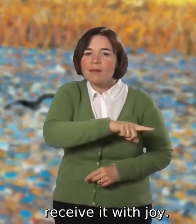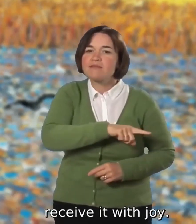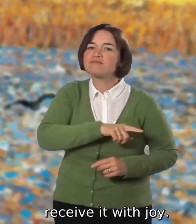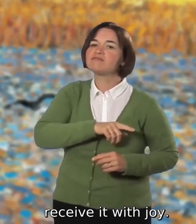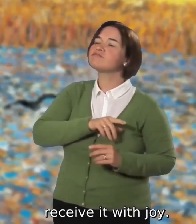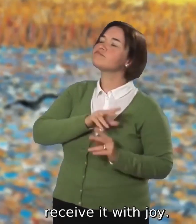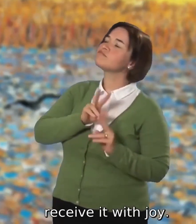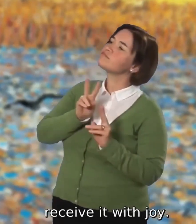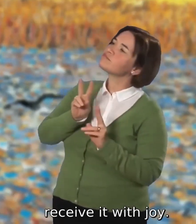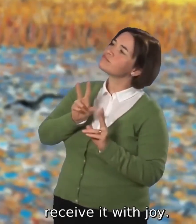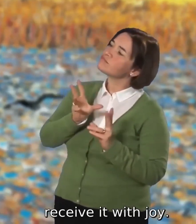it with joy.